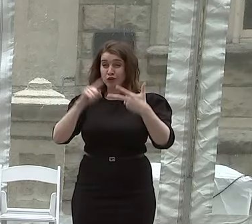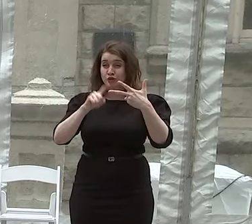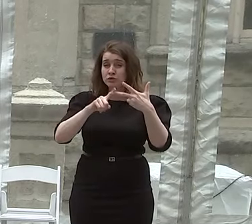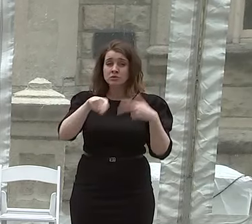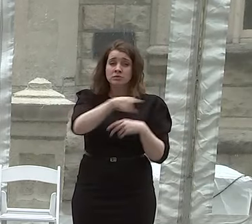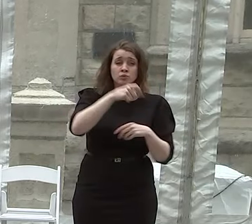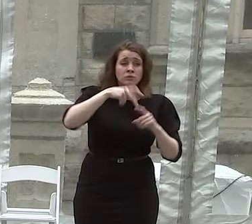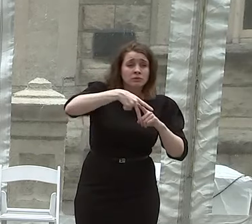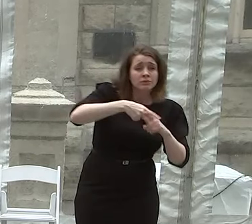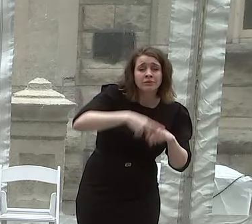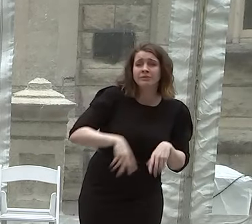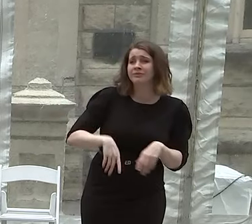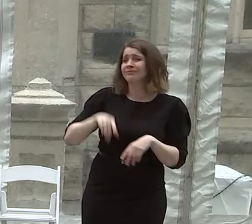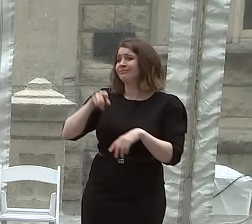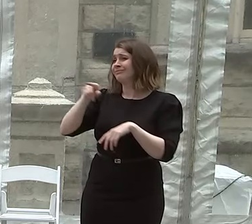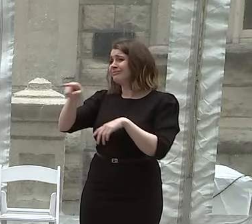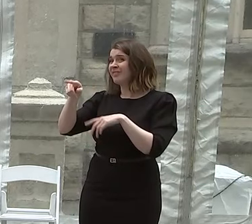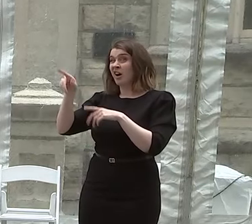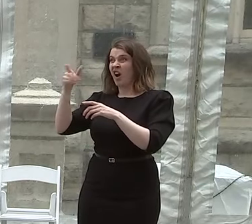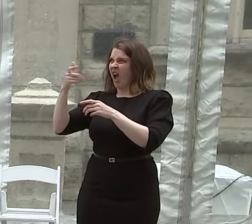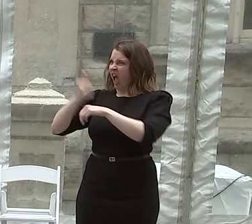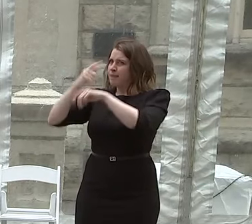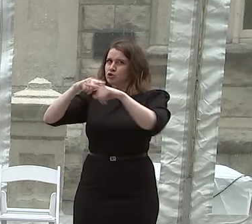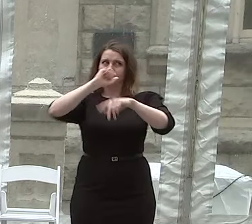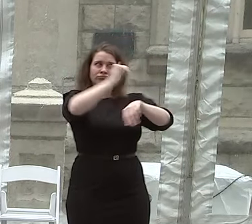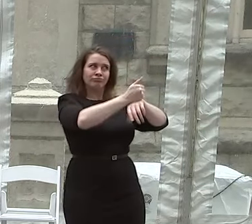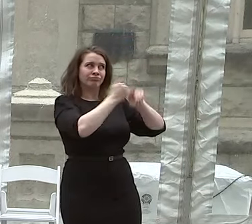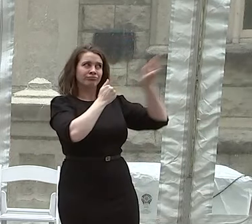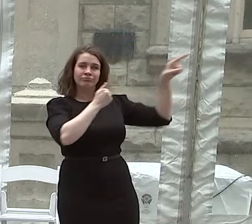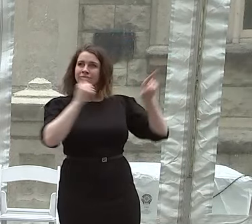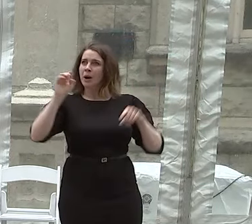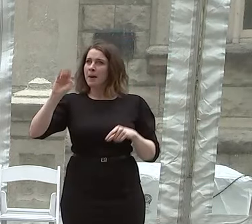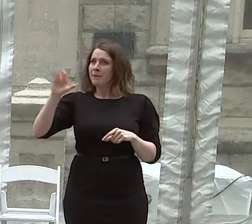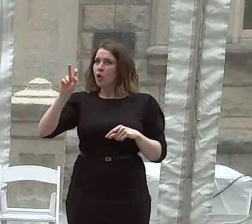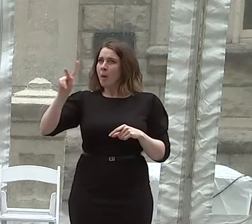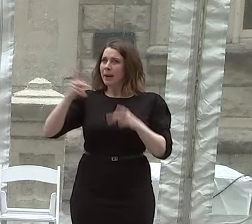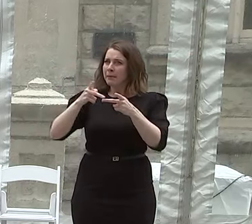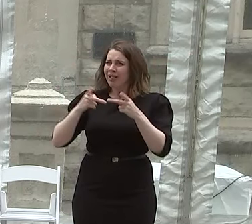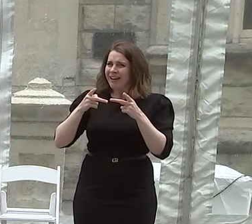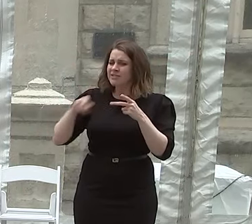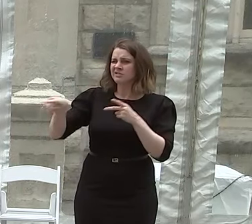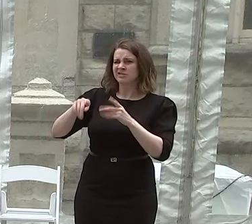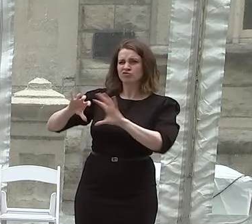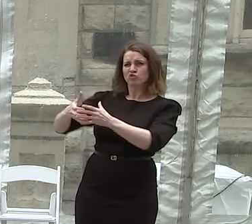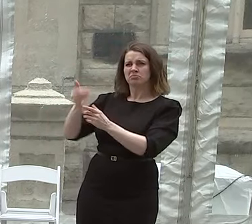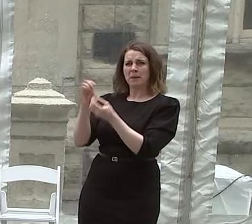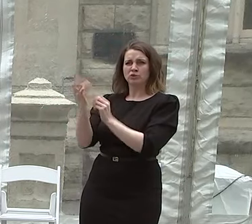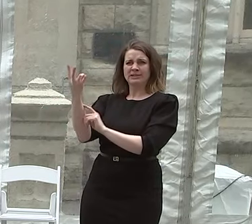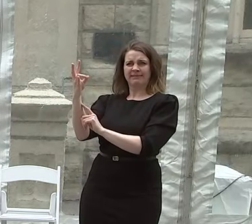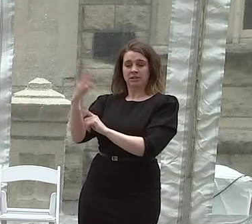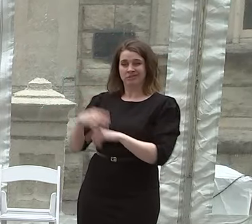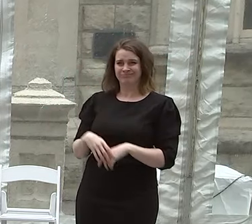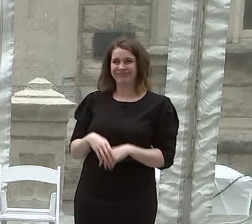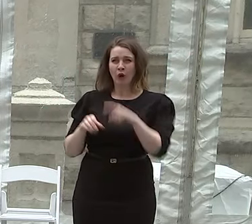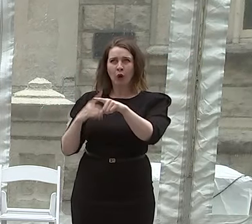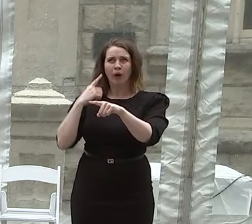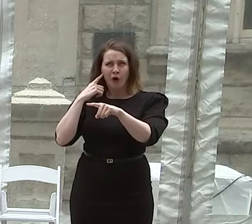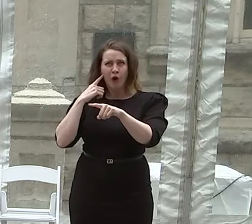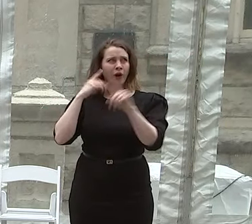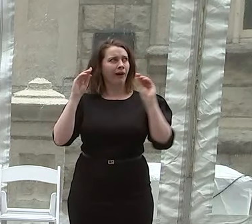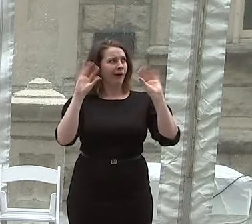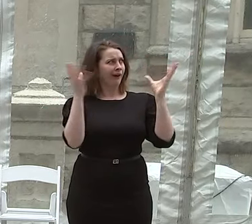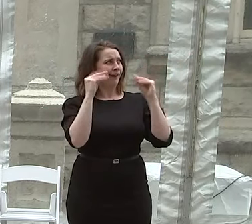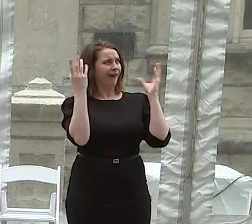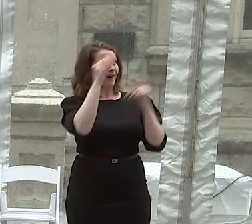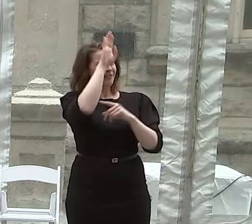workers, and our folks in McCormick Place like Decorators Local 17. And as we heard the sirens earlier, let us